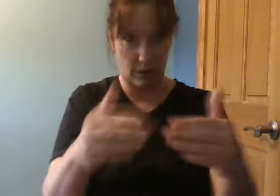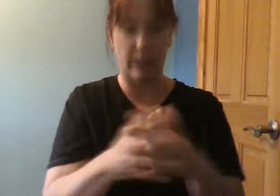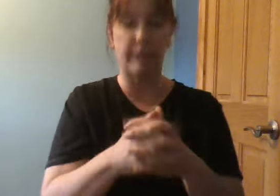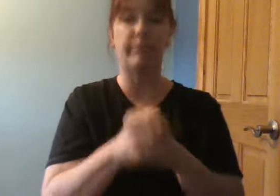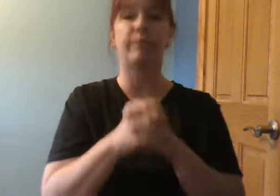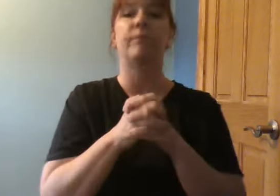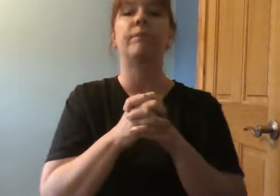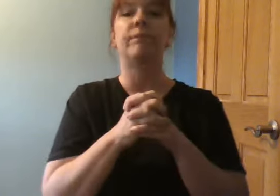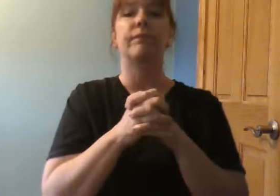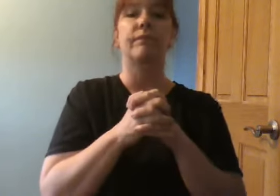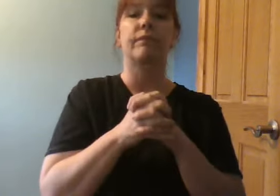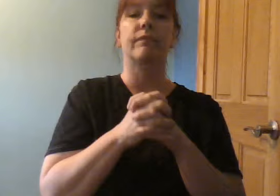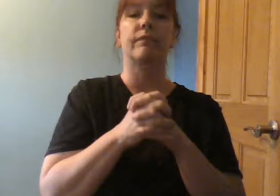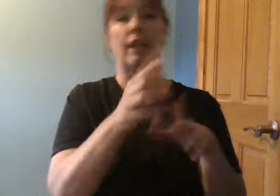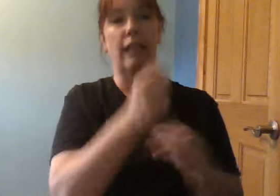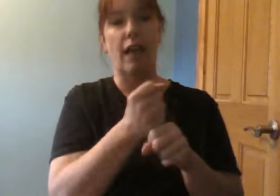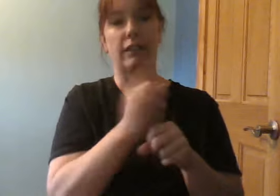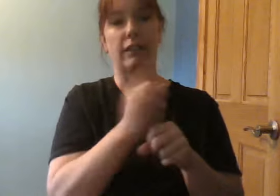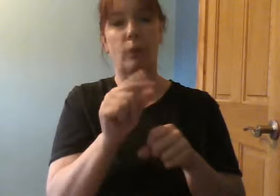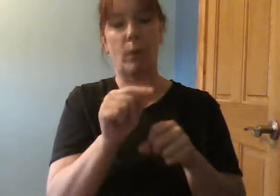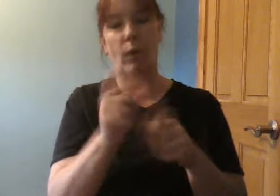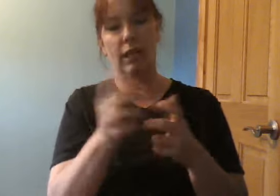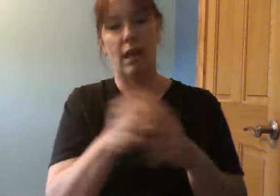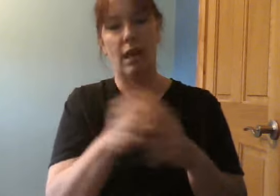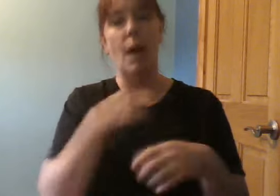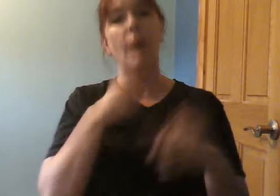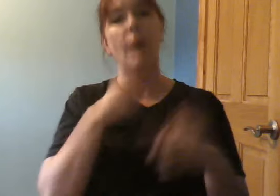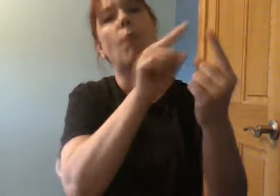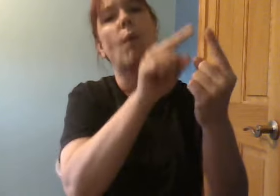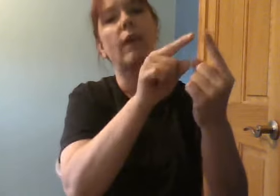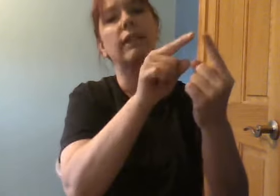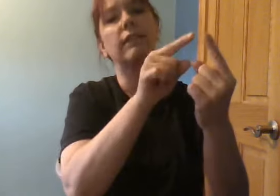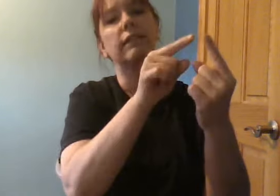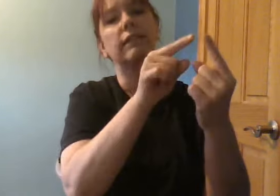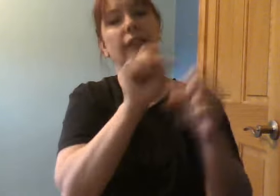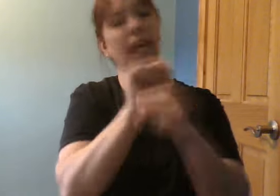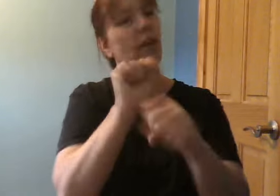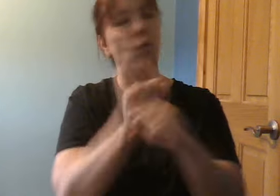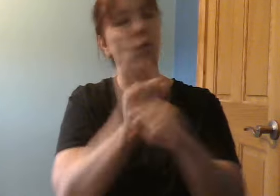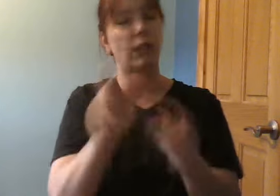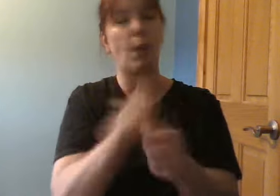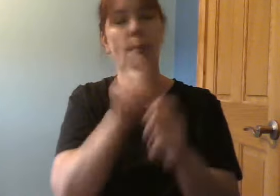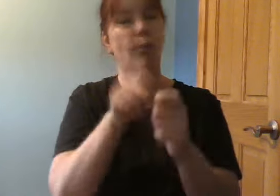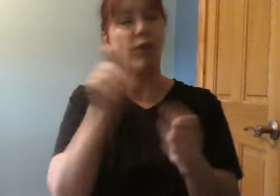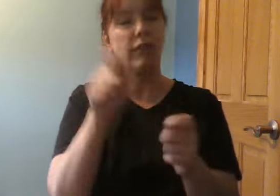actually got 20 quid, fantastic, right? But my point is that all worked perfectly except on the